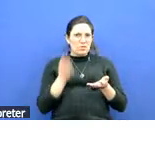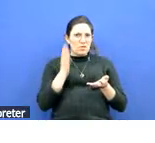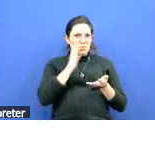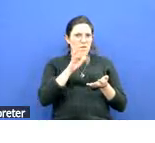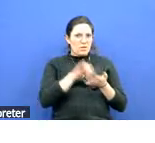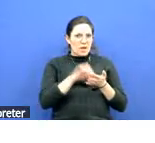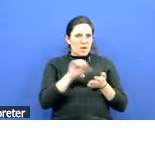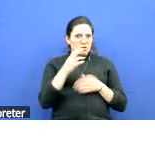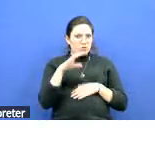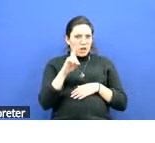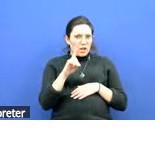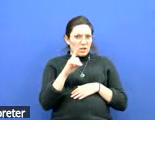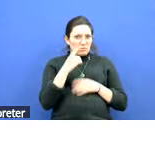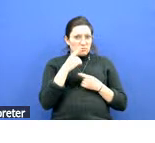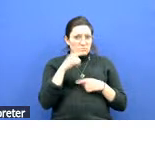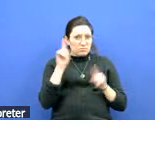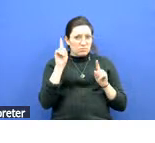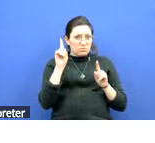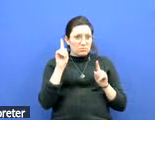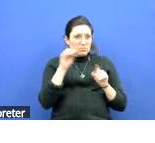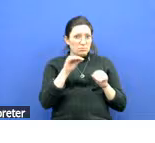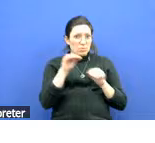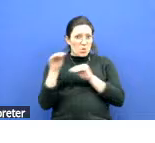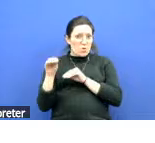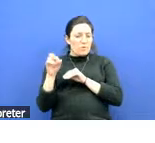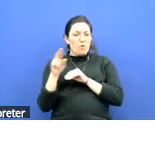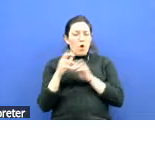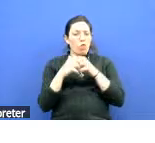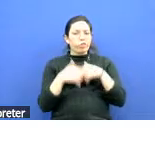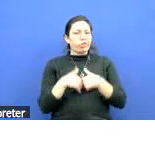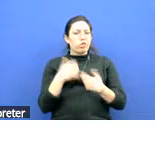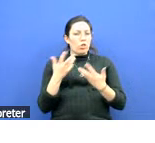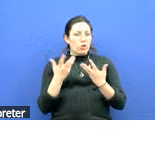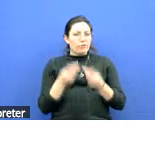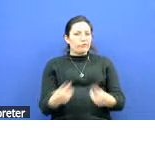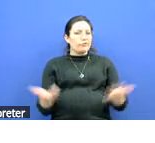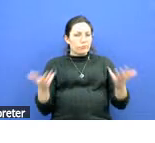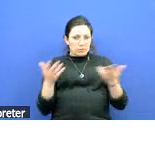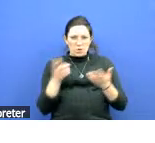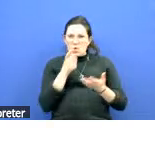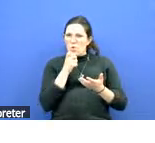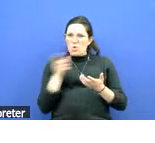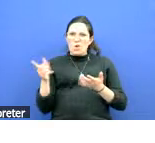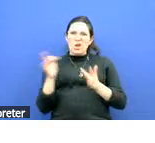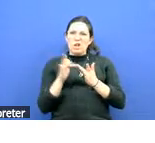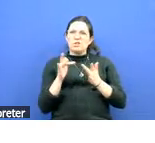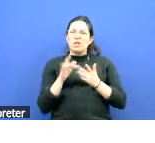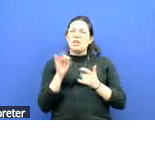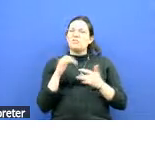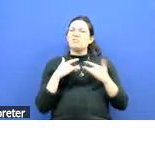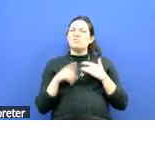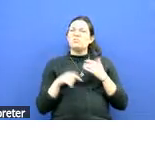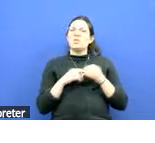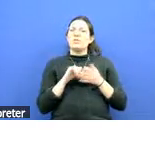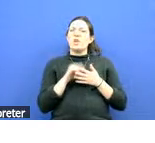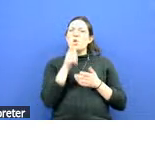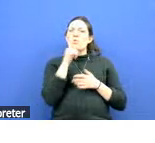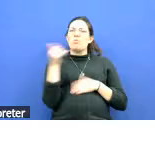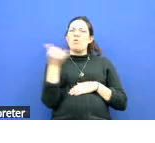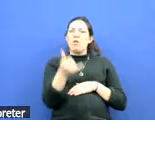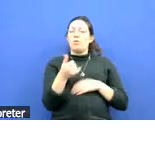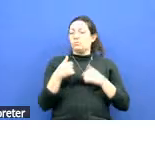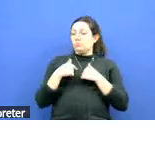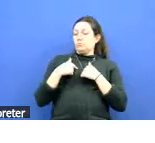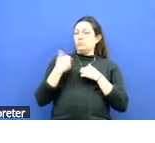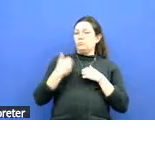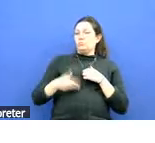shed survive the move? If they have a concern like that, should they reach out? Who should they reach out to? Myself, Mike Lennon,